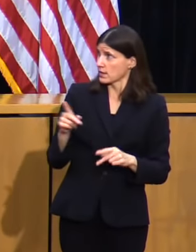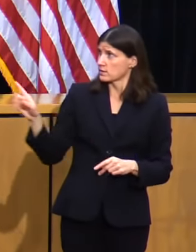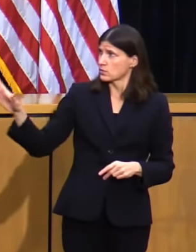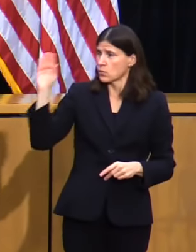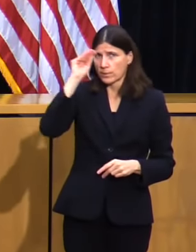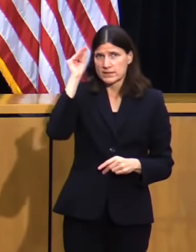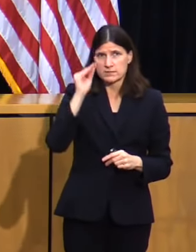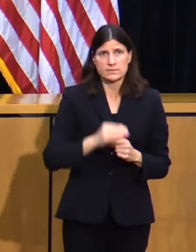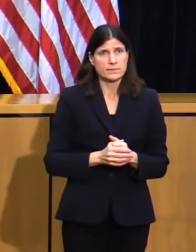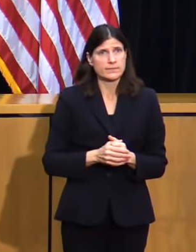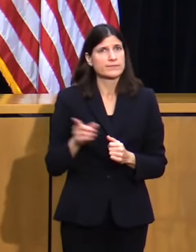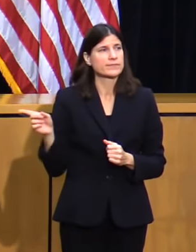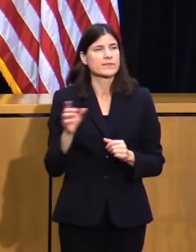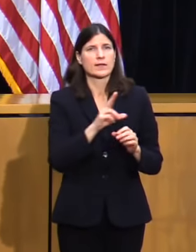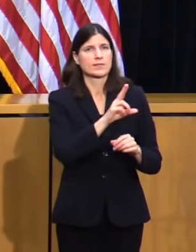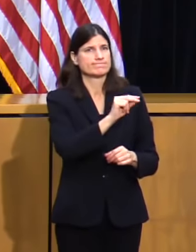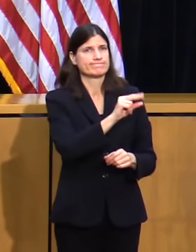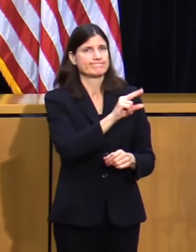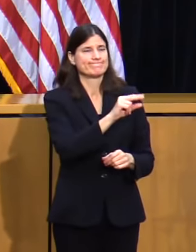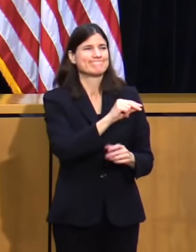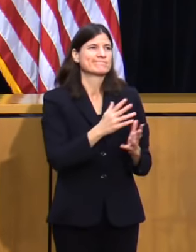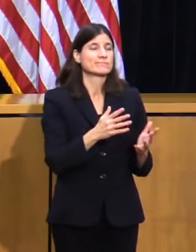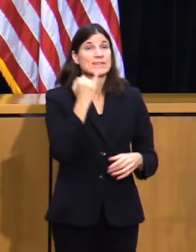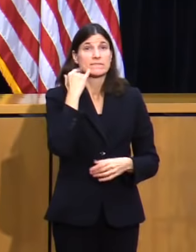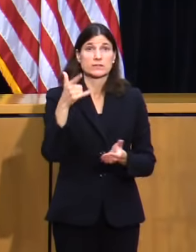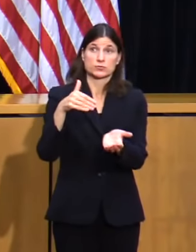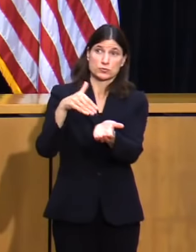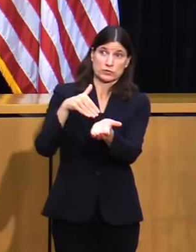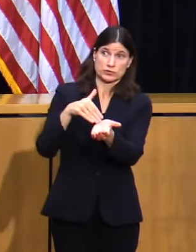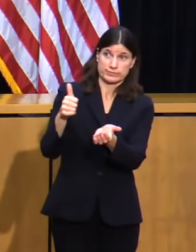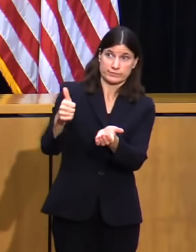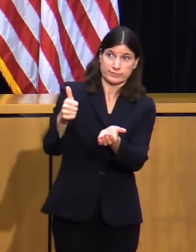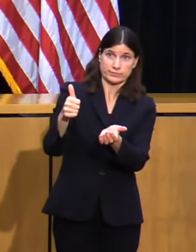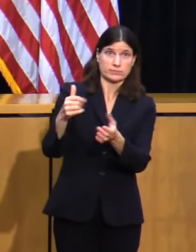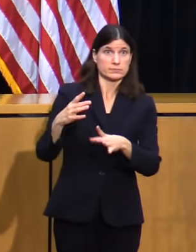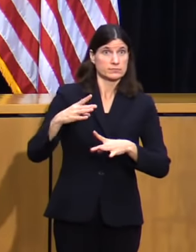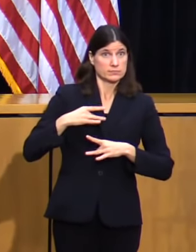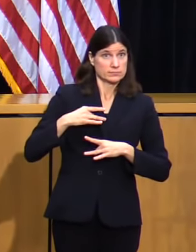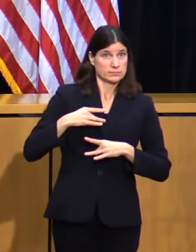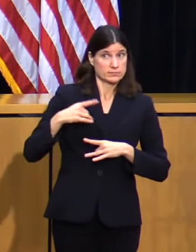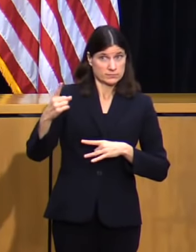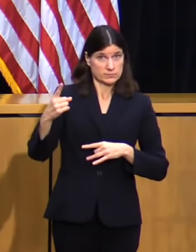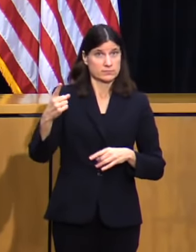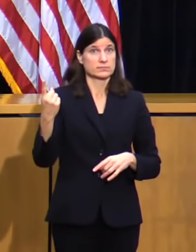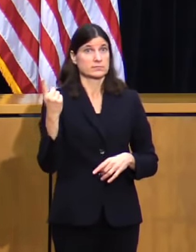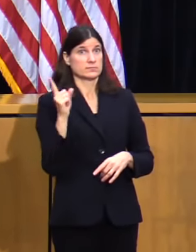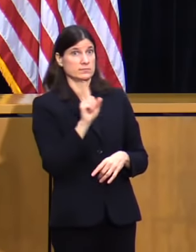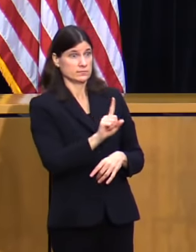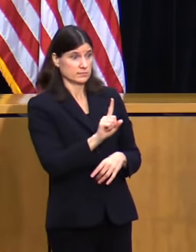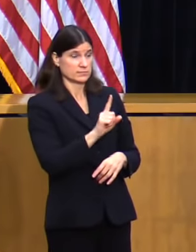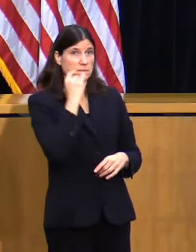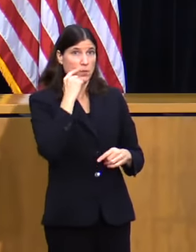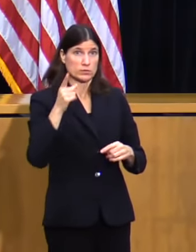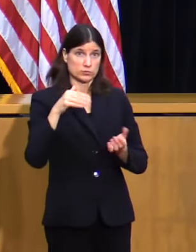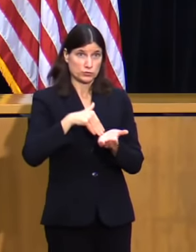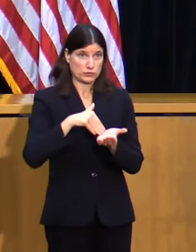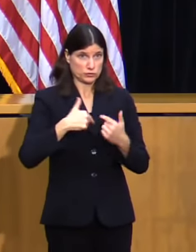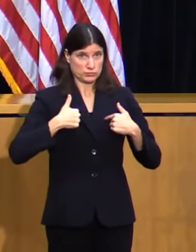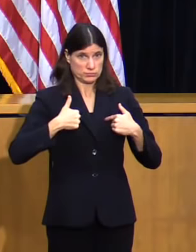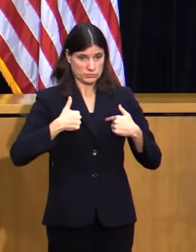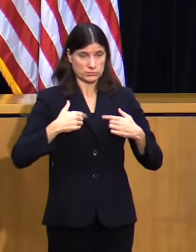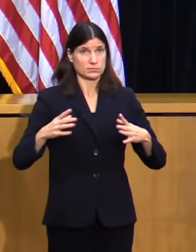infection is very different. And often a positive test is somebody that is in the convalescent stages and no longer infectious.